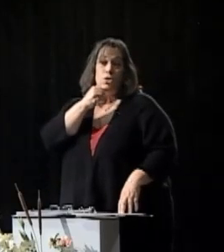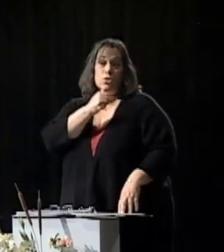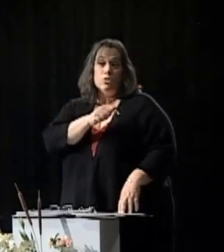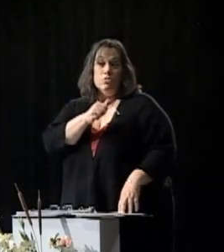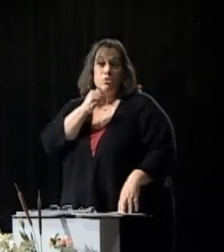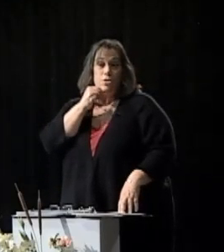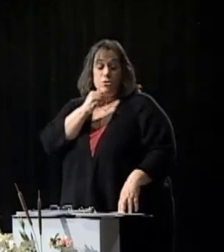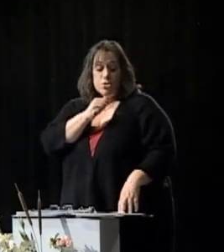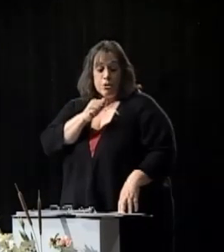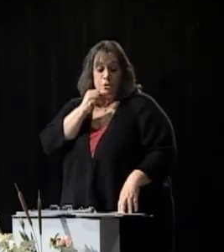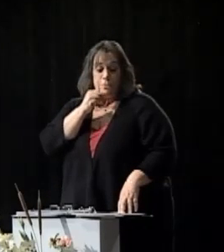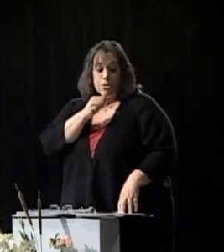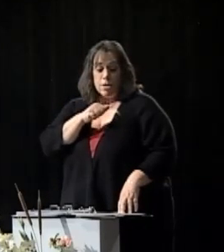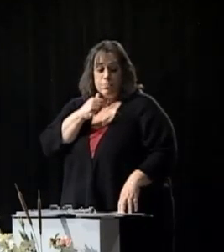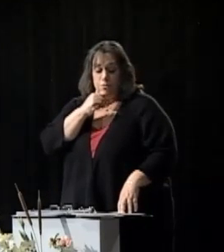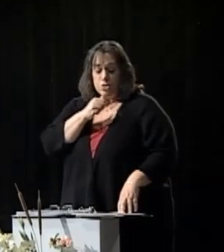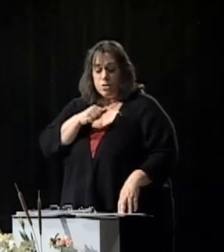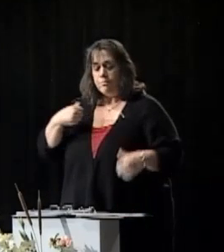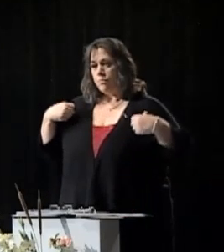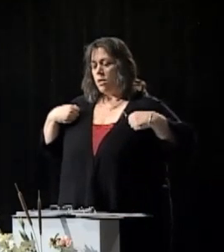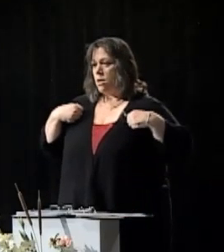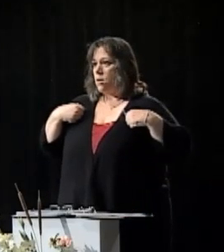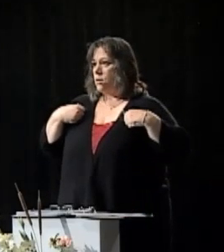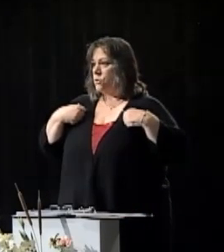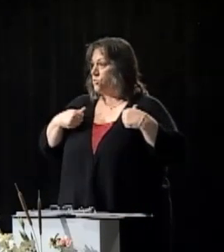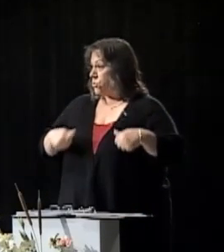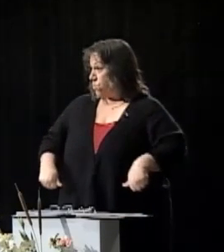girl is on your forehead, your chin. Sweater.